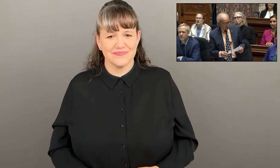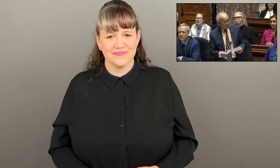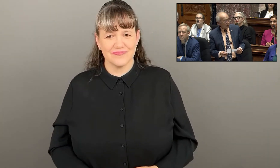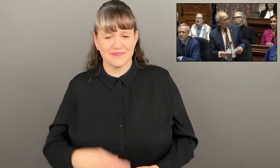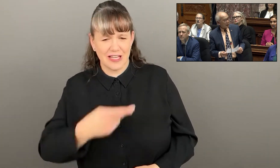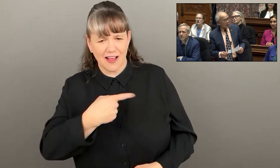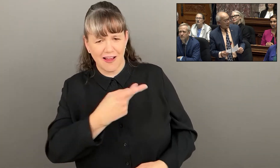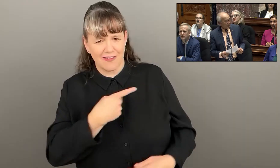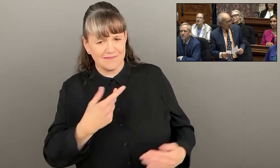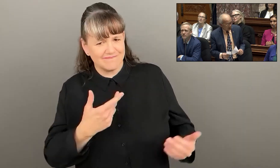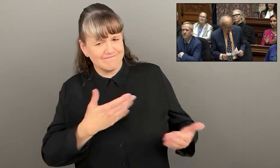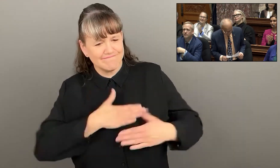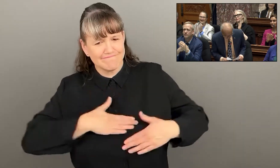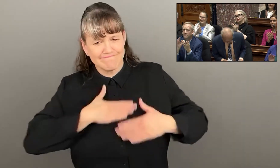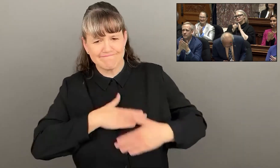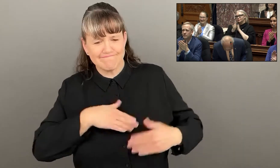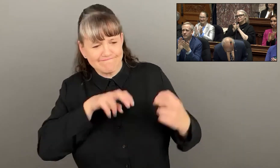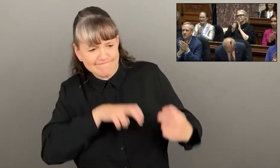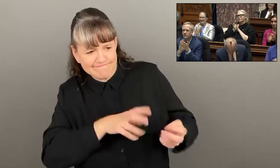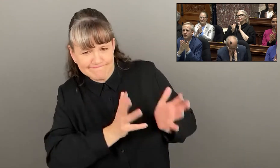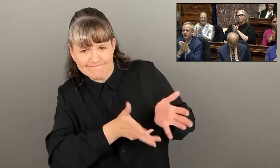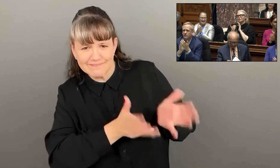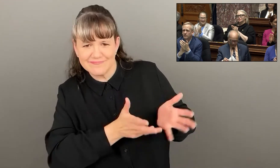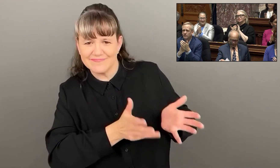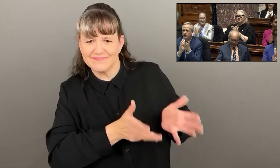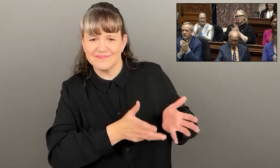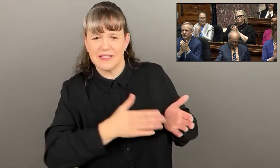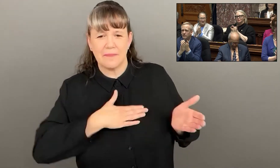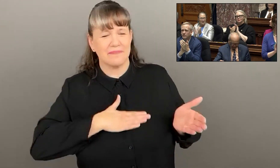Francis feel very welcome. Thank you.